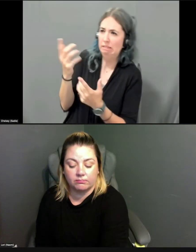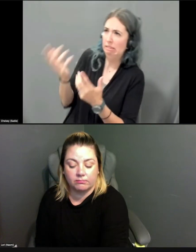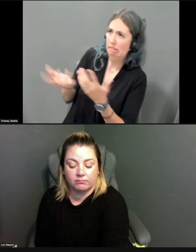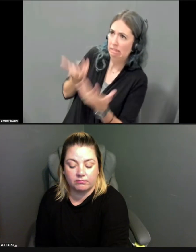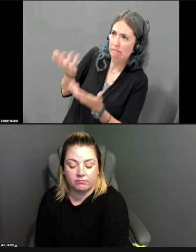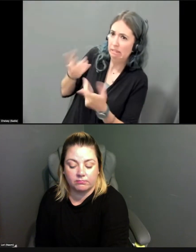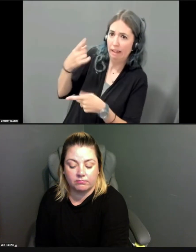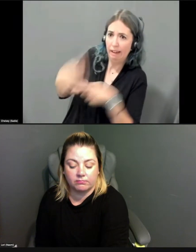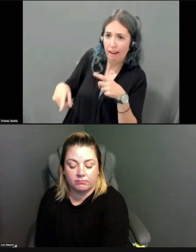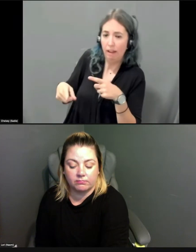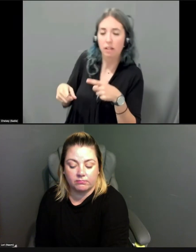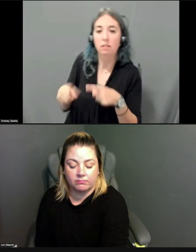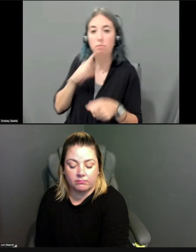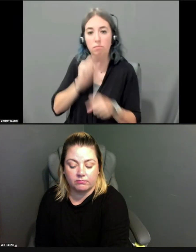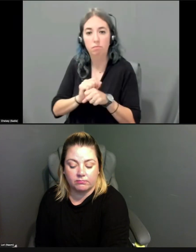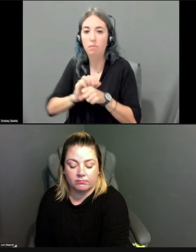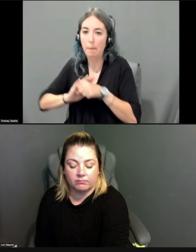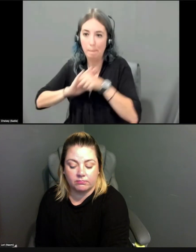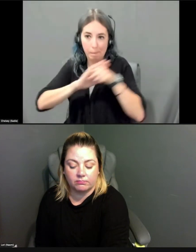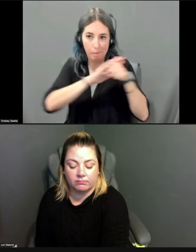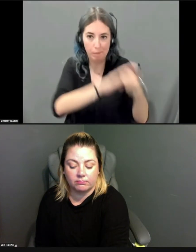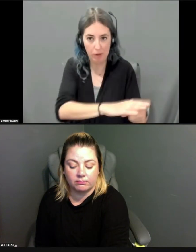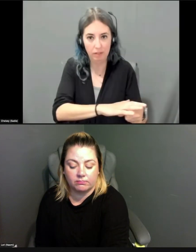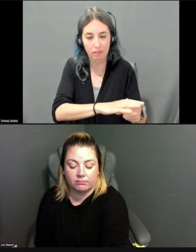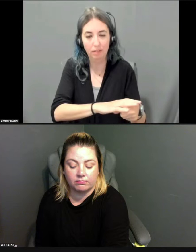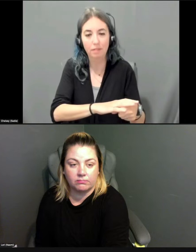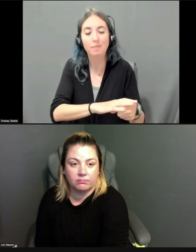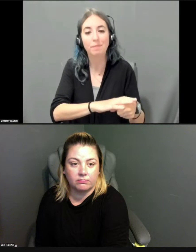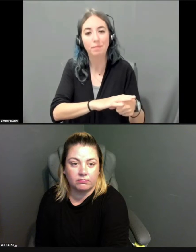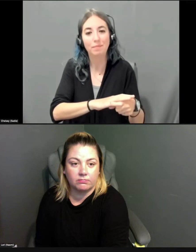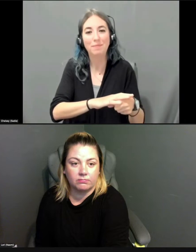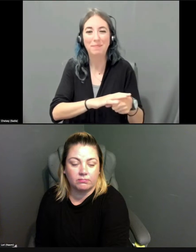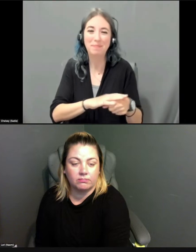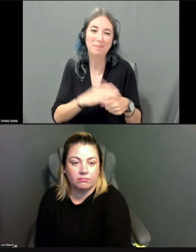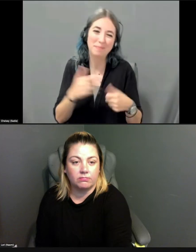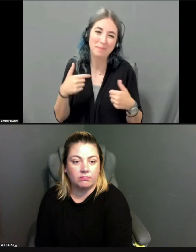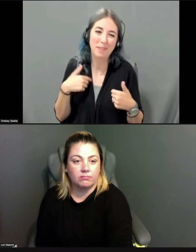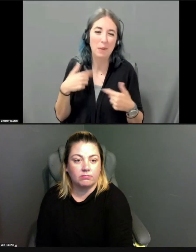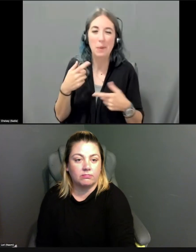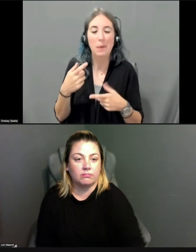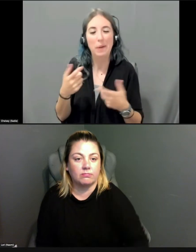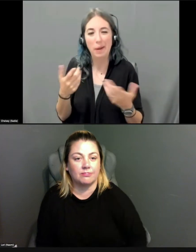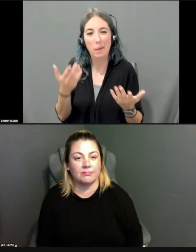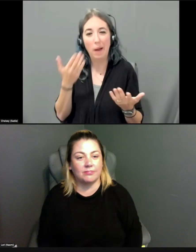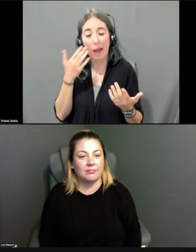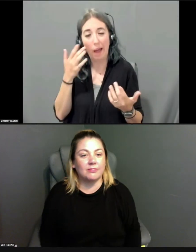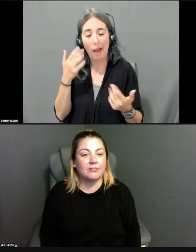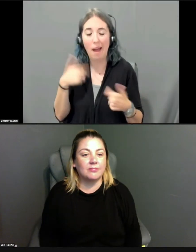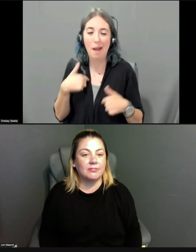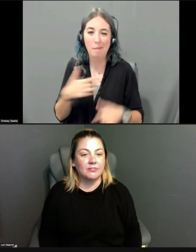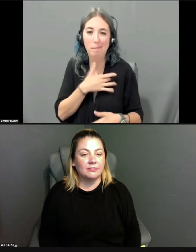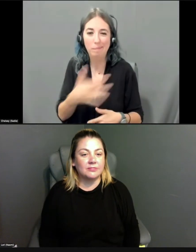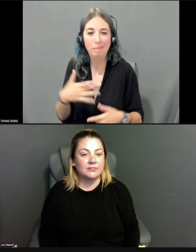healthy ideal. And I always do air quotes when we record this, but nobody can see what I'm doing.